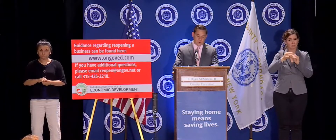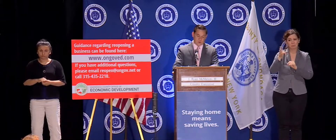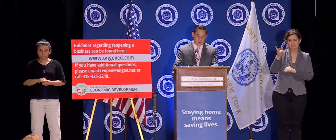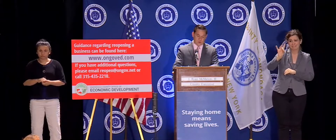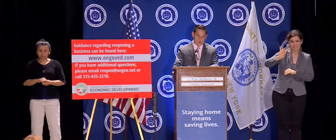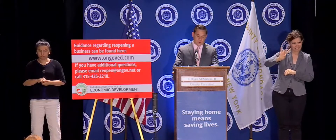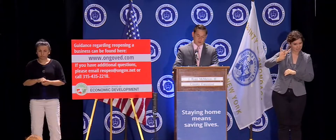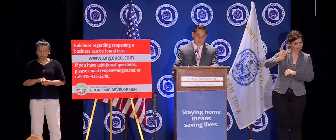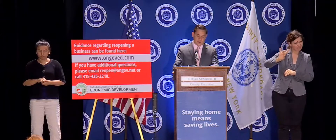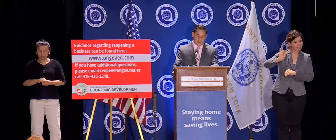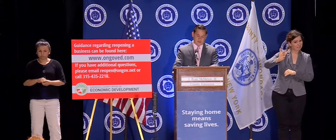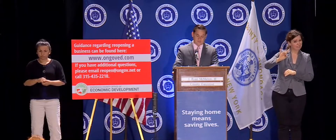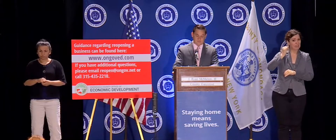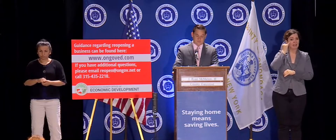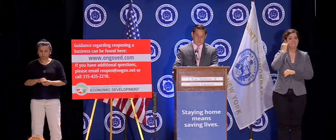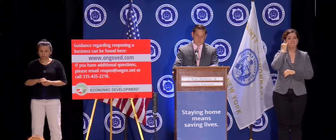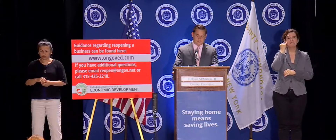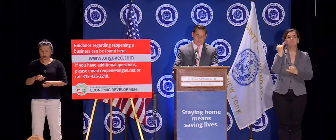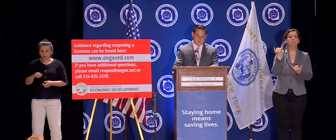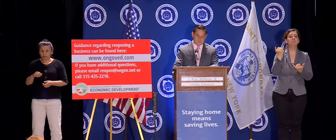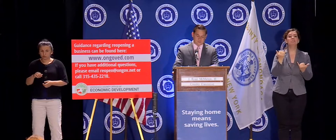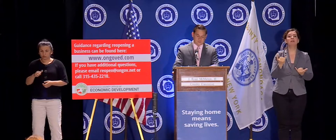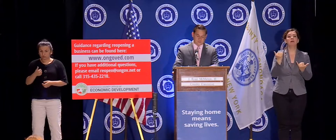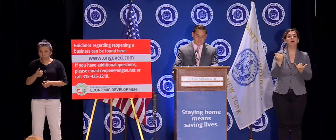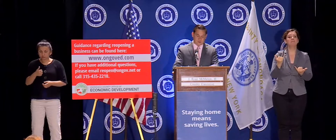were at,